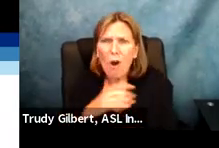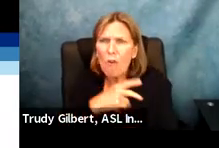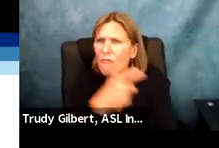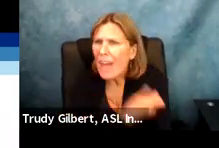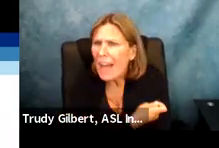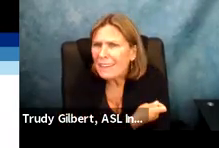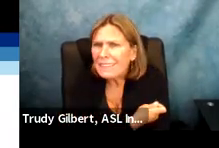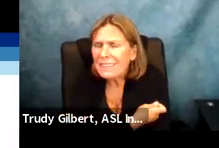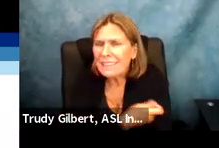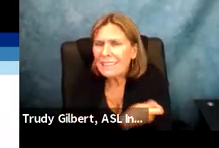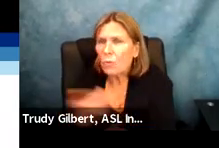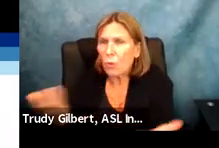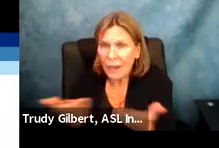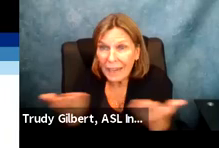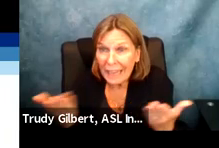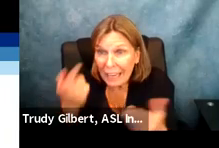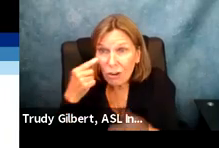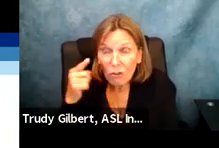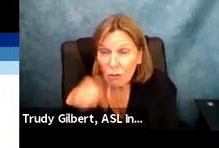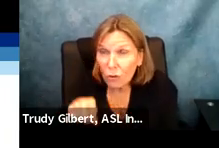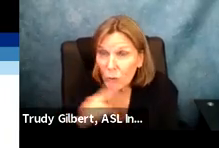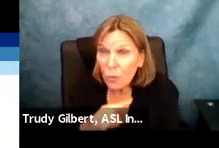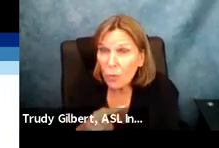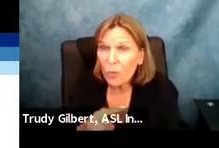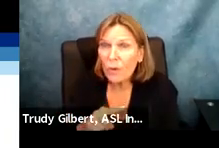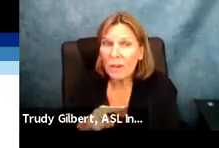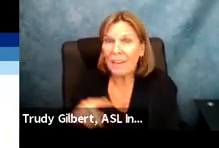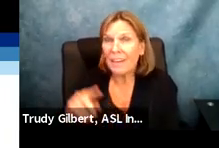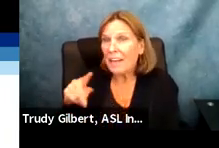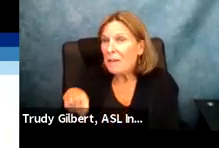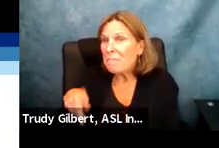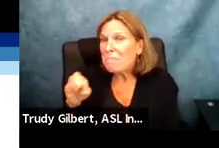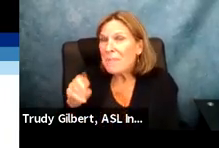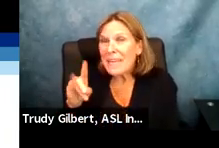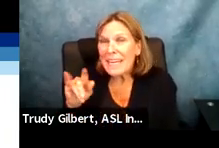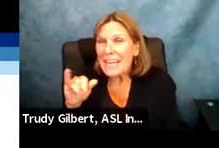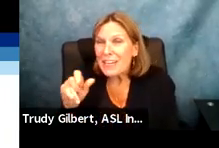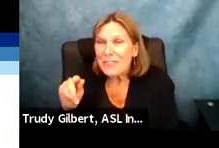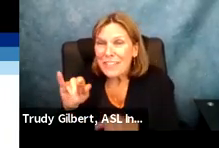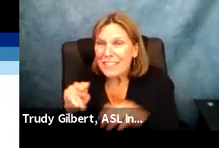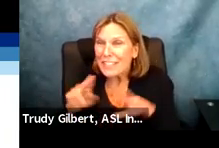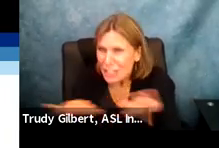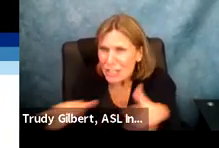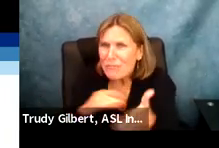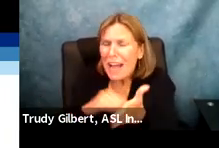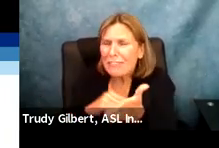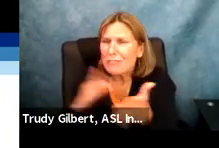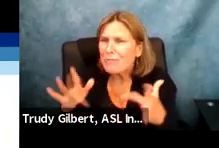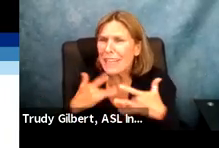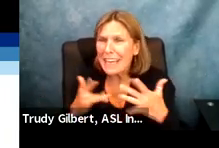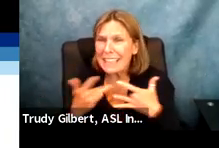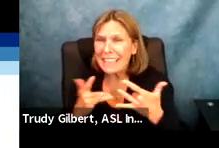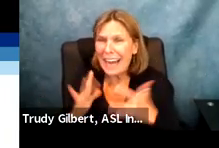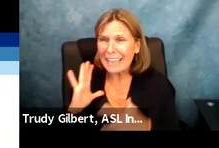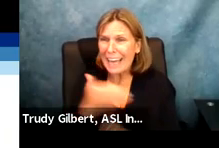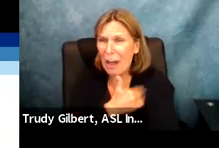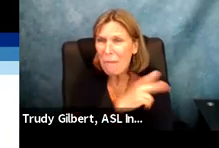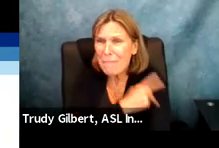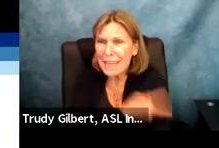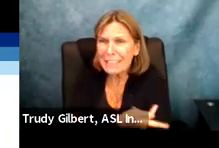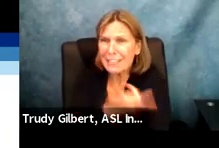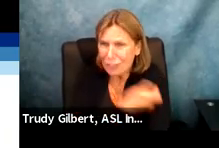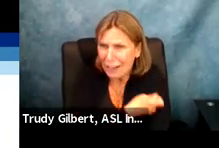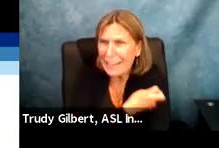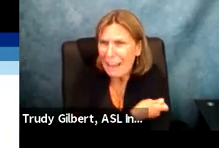you. Pediatricians are really excited that the people we love, our patients, are going to get vaccinated soon. And we're happy